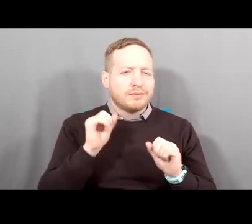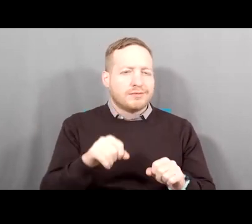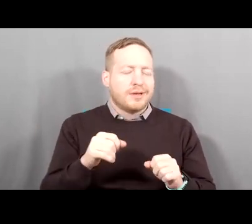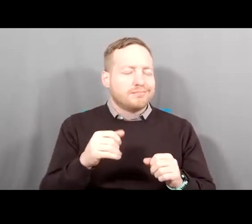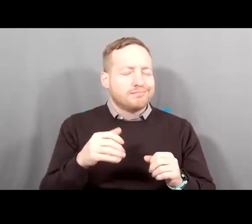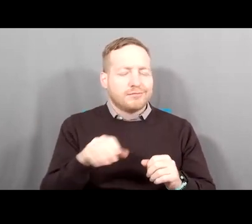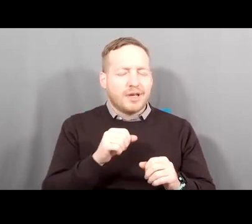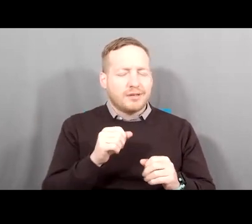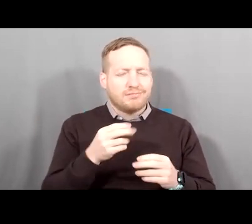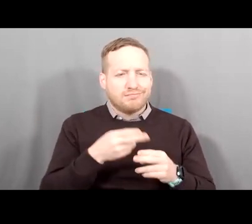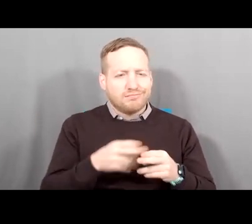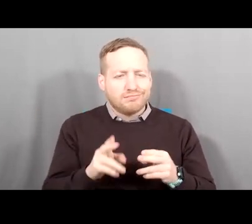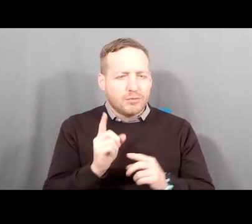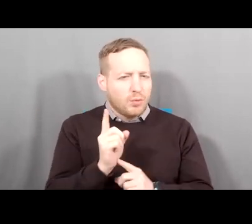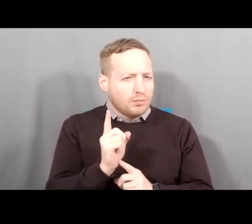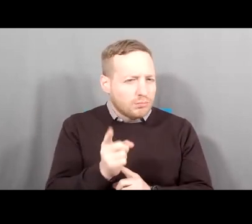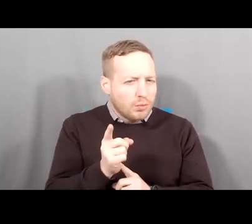want to ask,